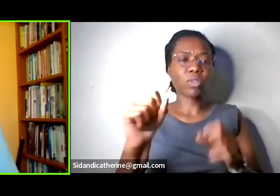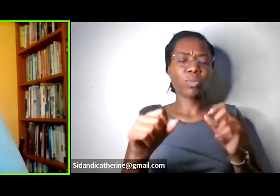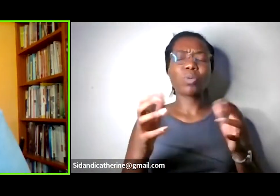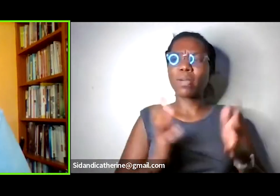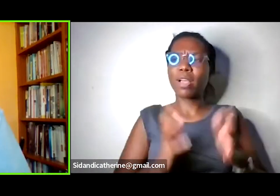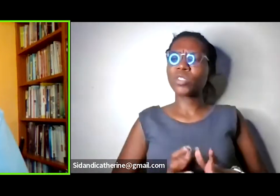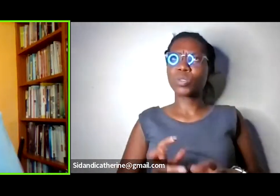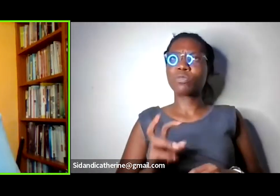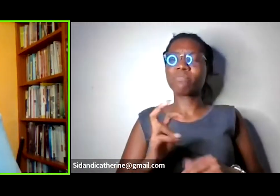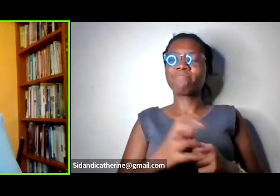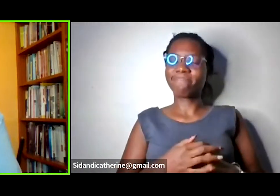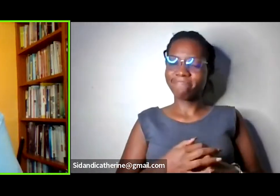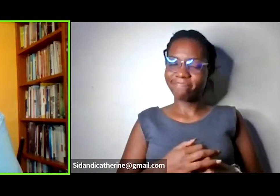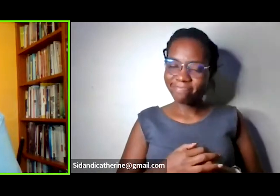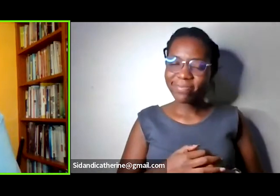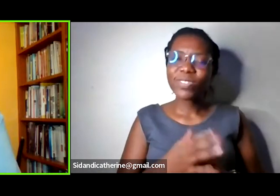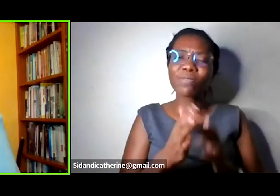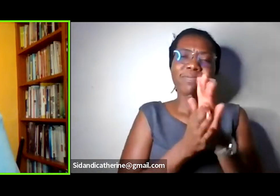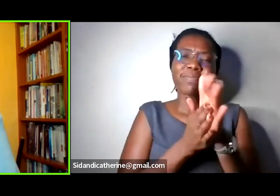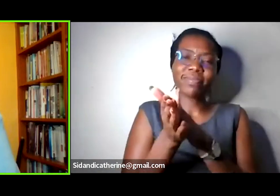Give me an offer. Huh?